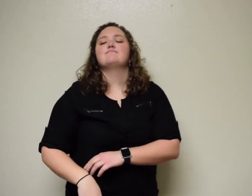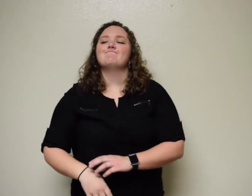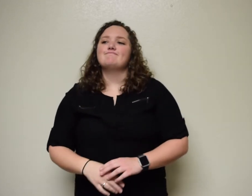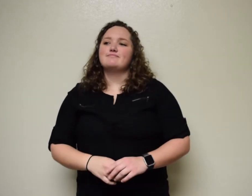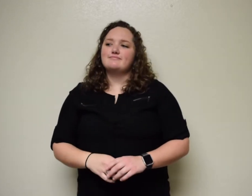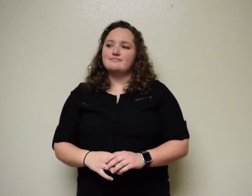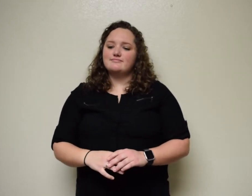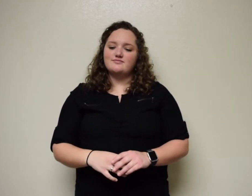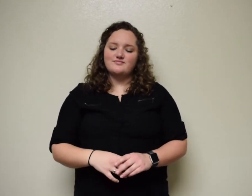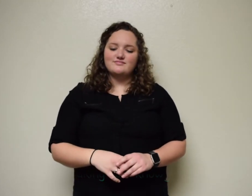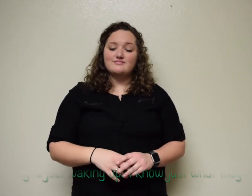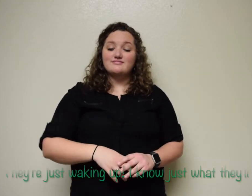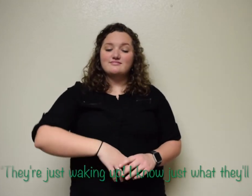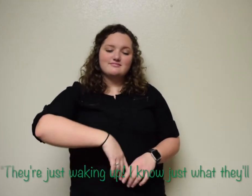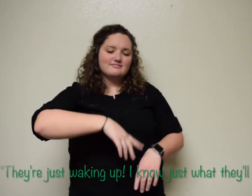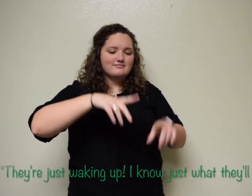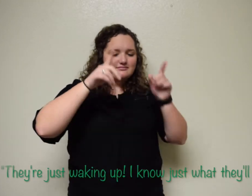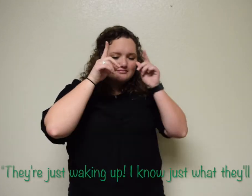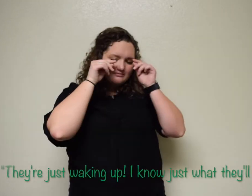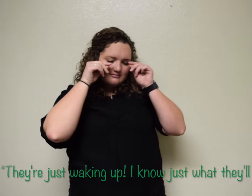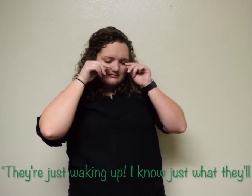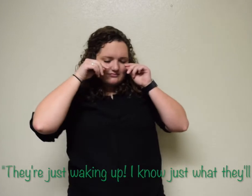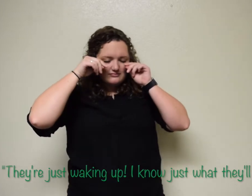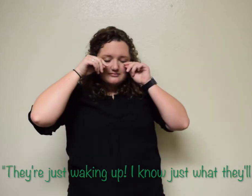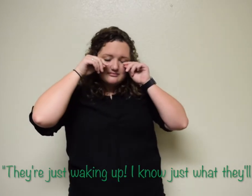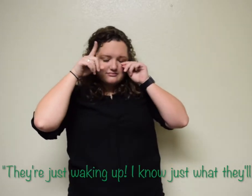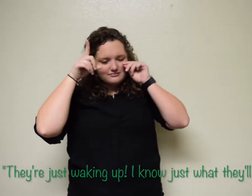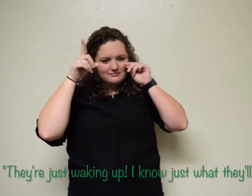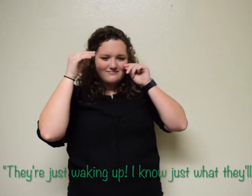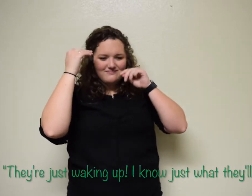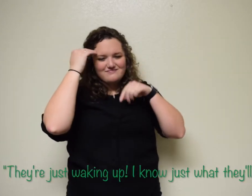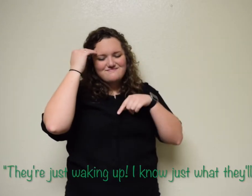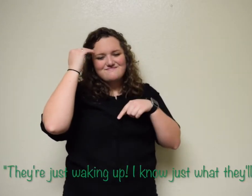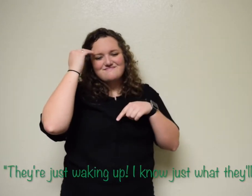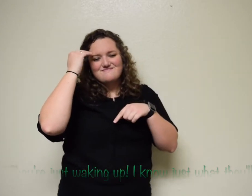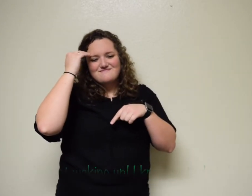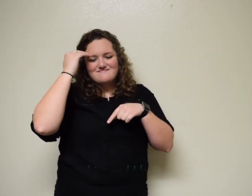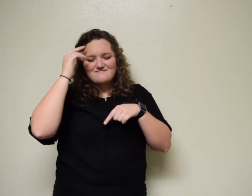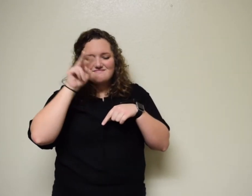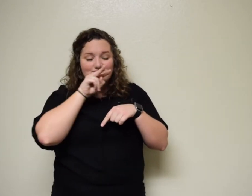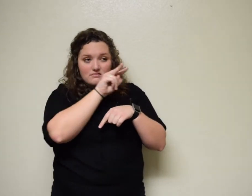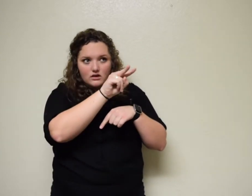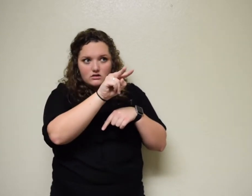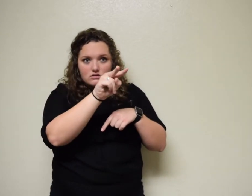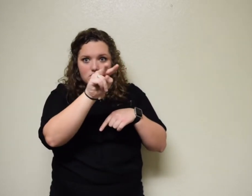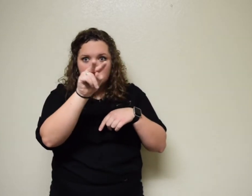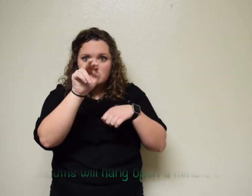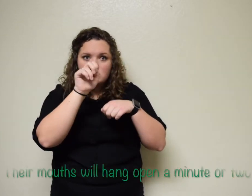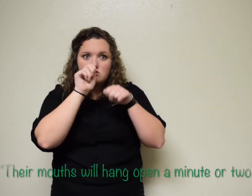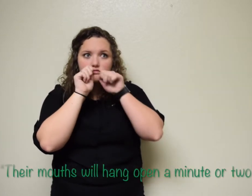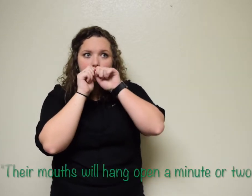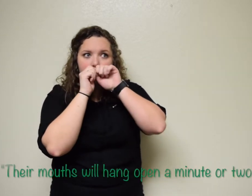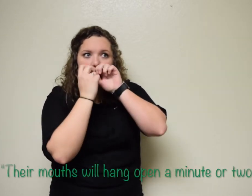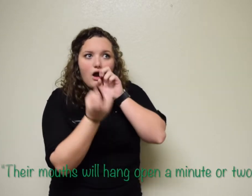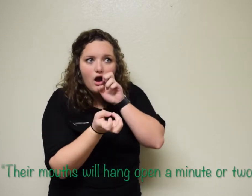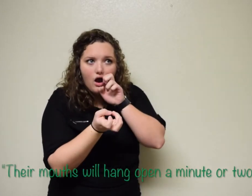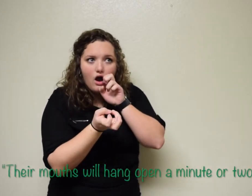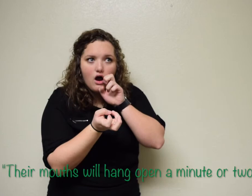they're just waking up I know just what they'll do their mouths will hang open a minute or two